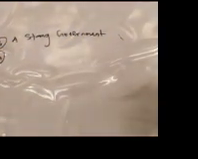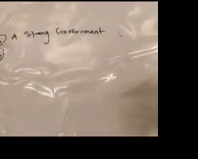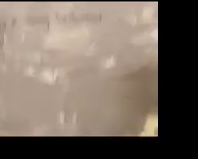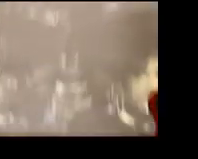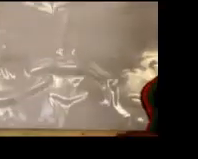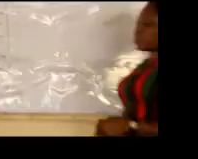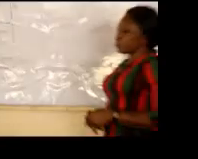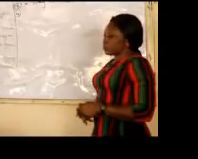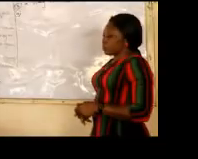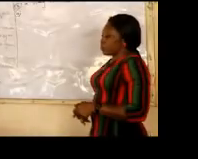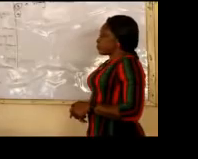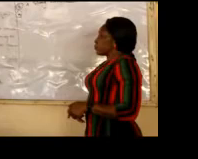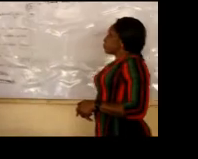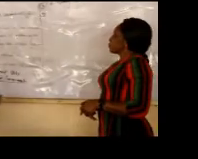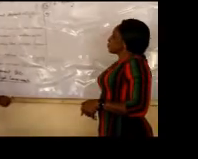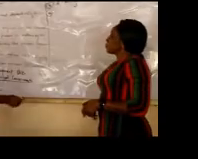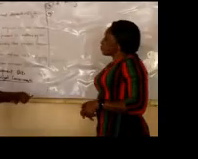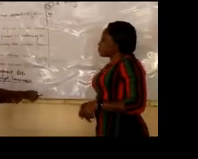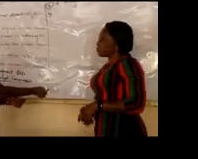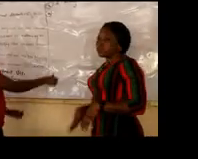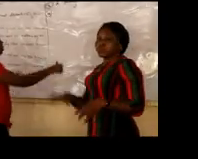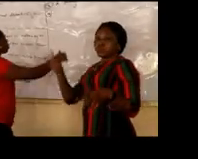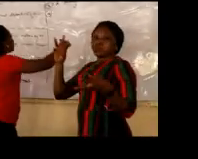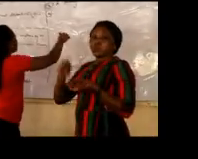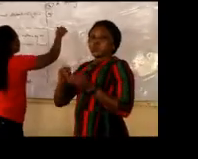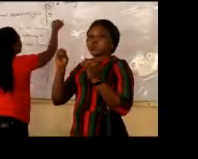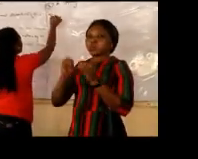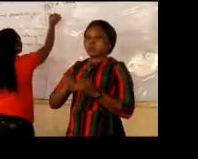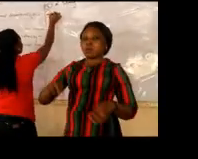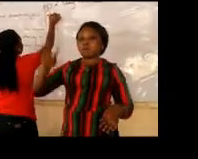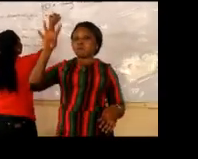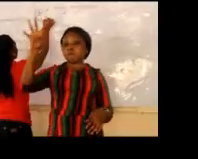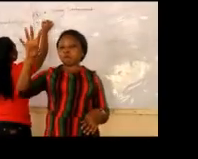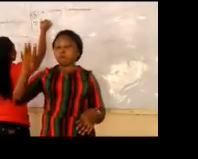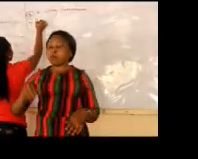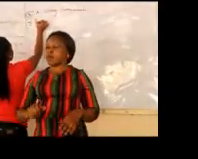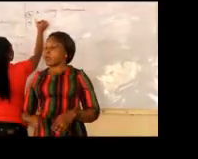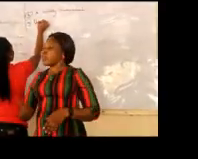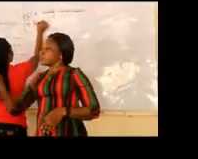Number 4, there is no conflict of authority.